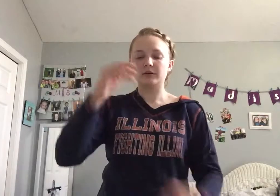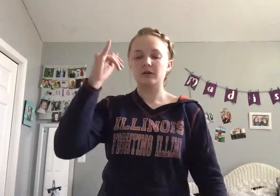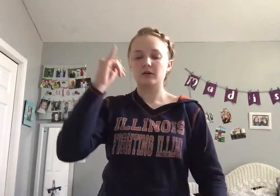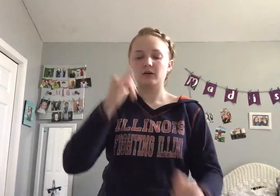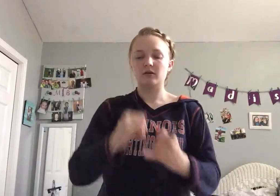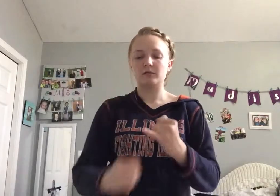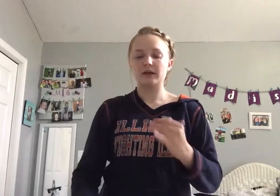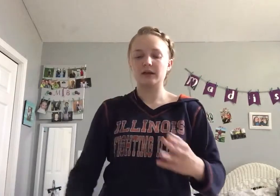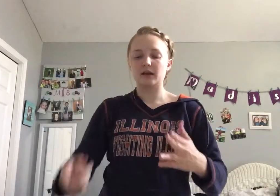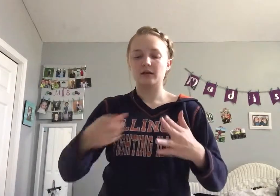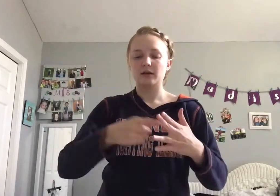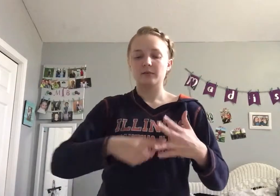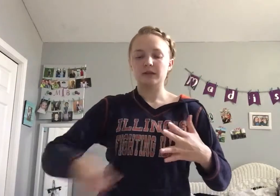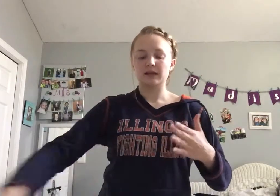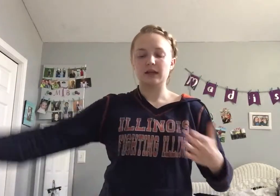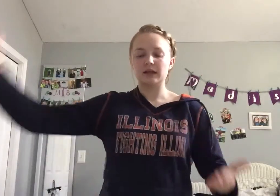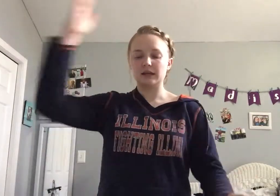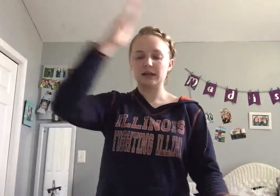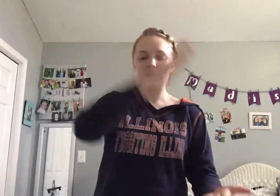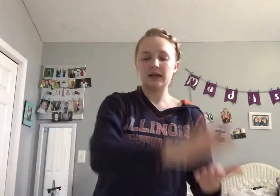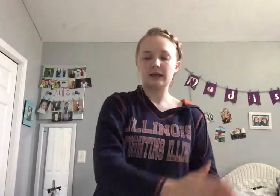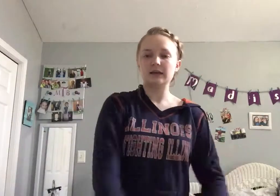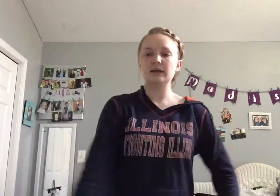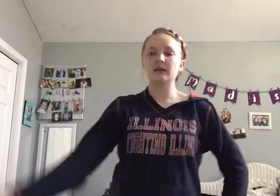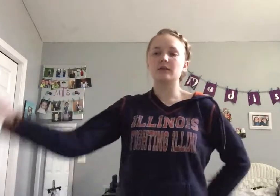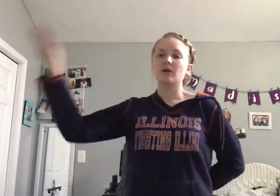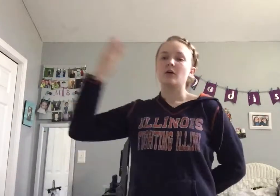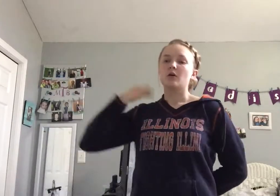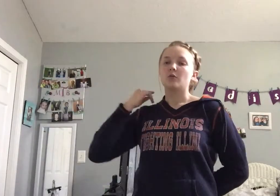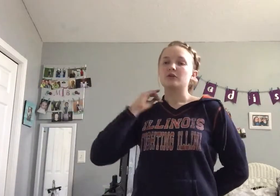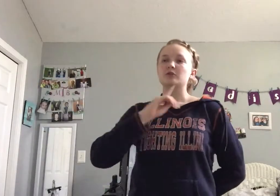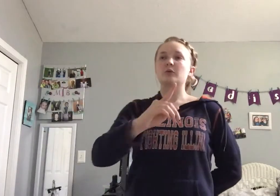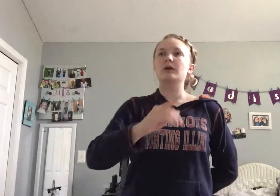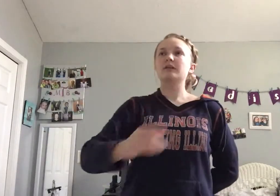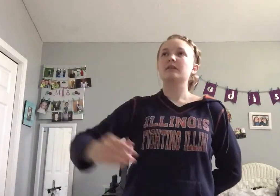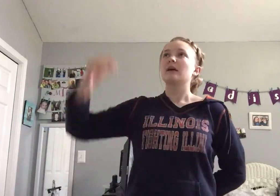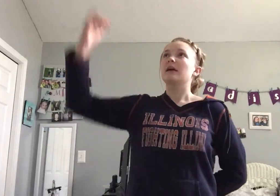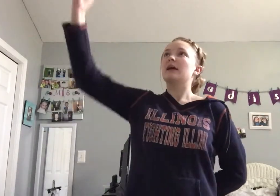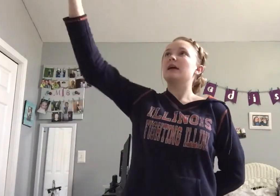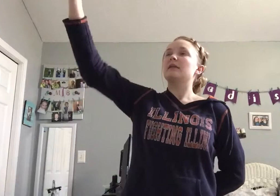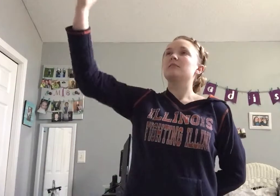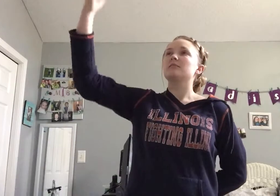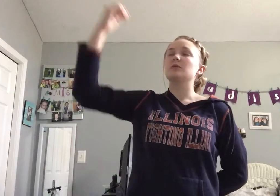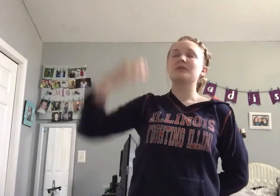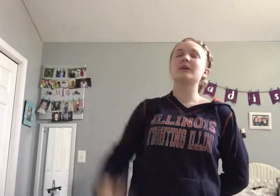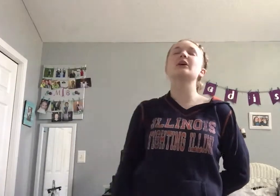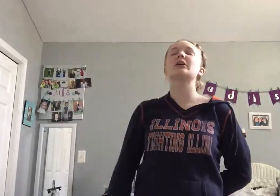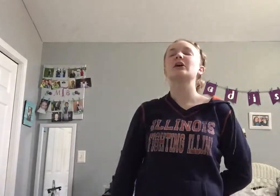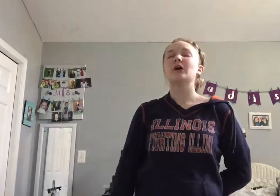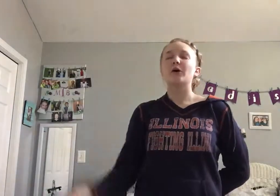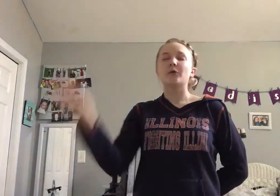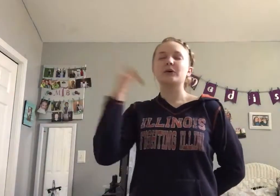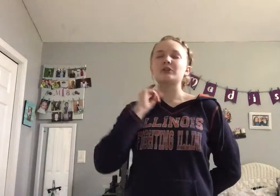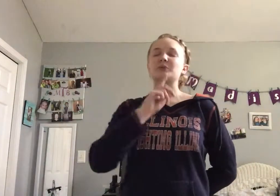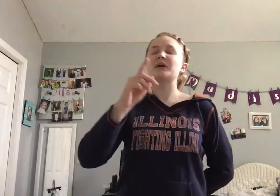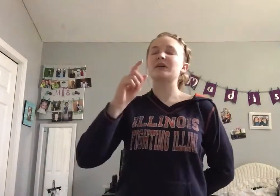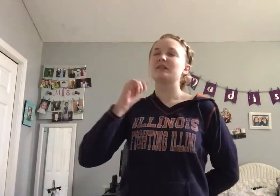Alpha, Omega, beginning, and the end, which was, and, which was,